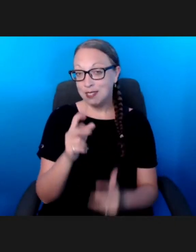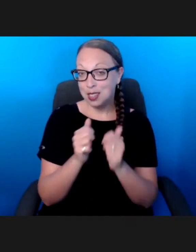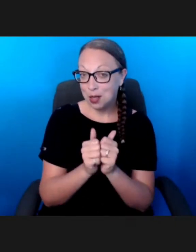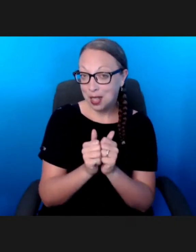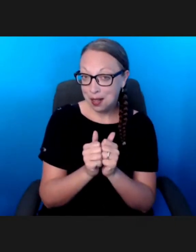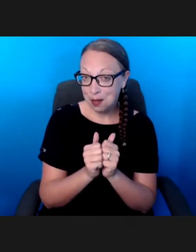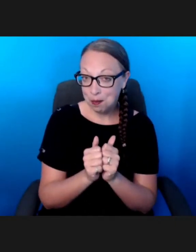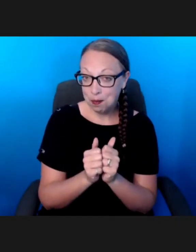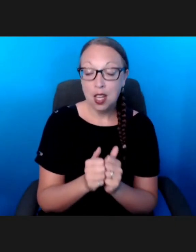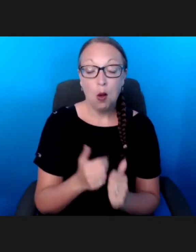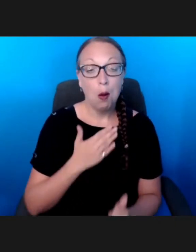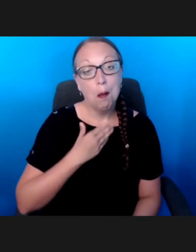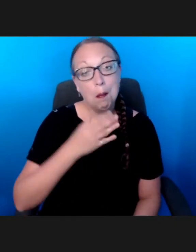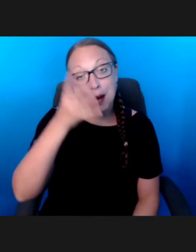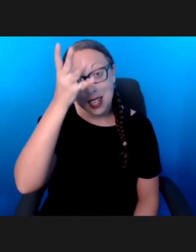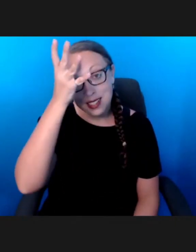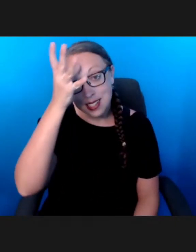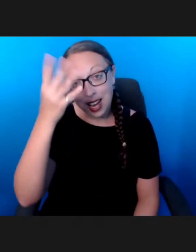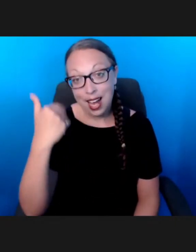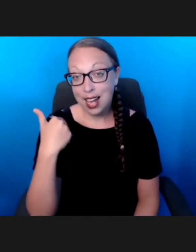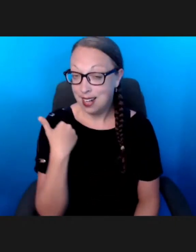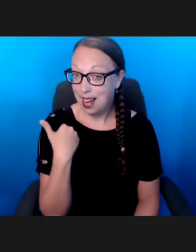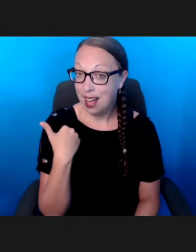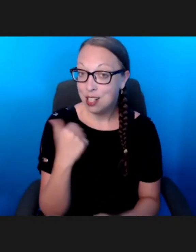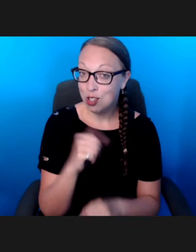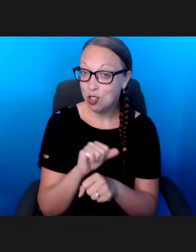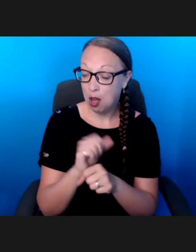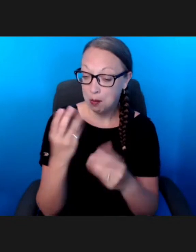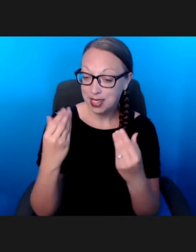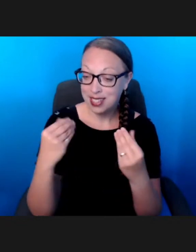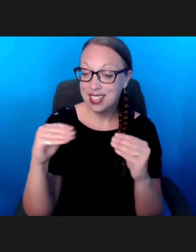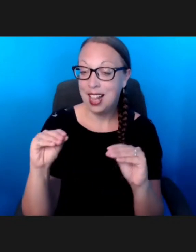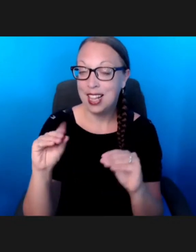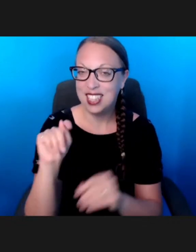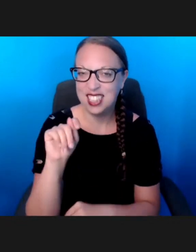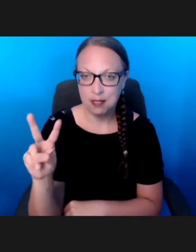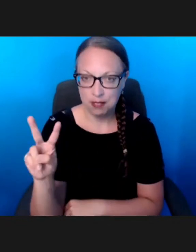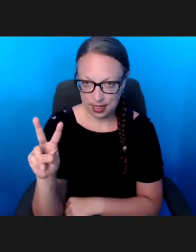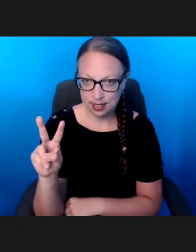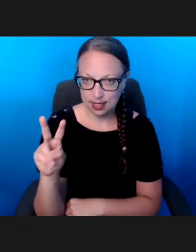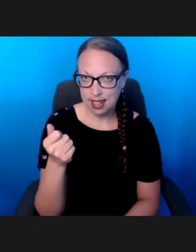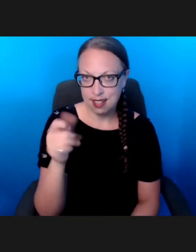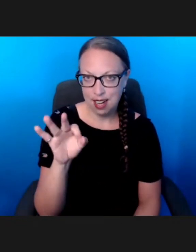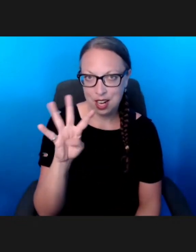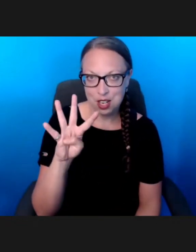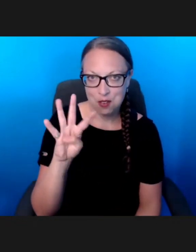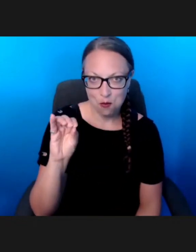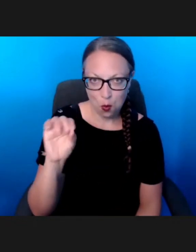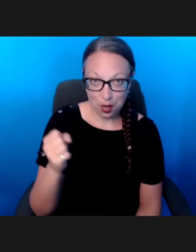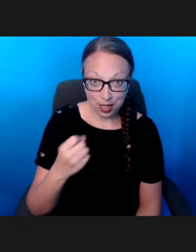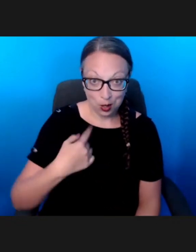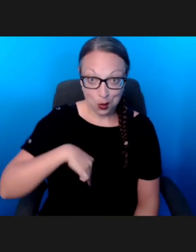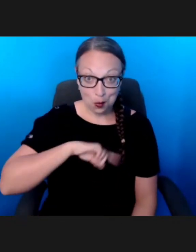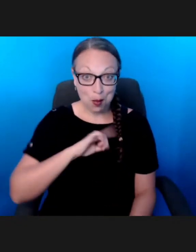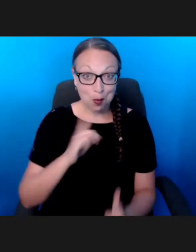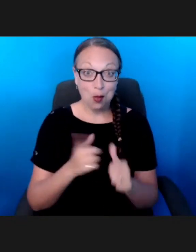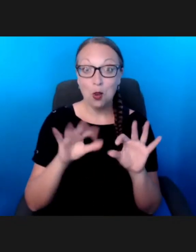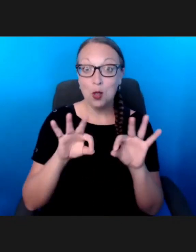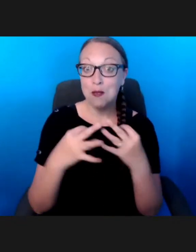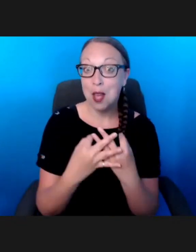late 40s had been selling early televisions, and we had been the first family on the block to have a set. But